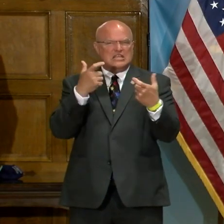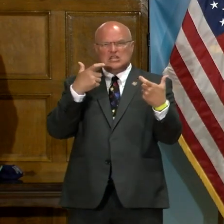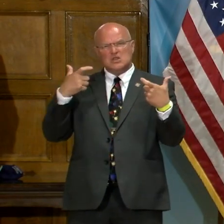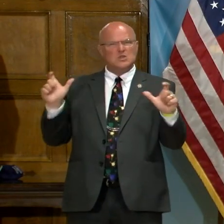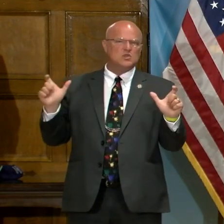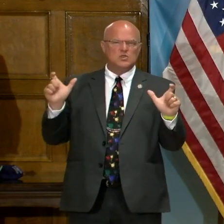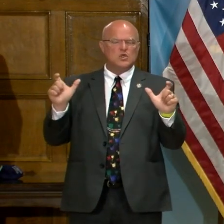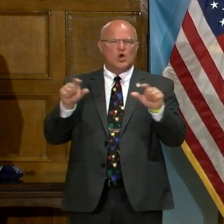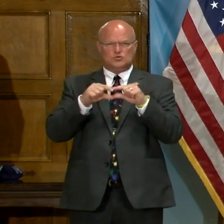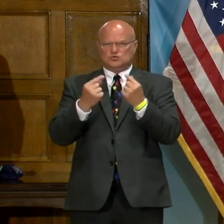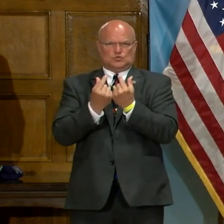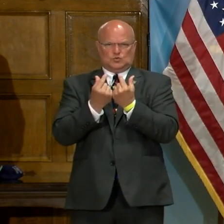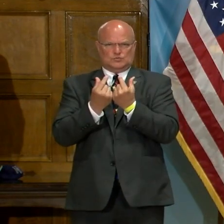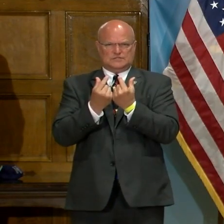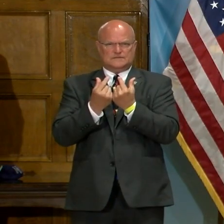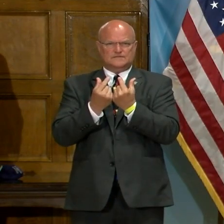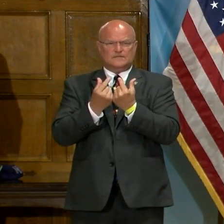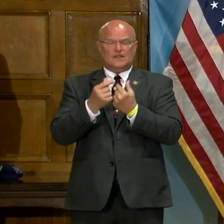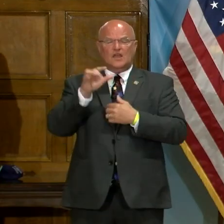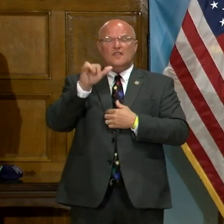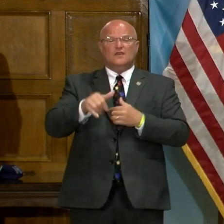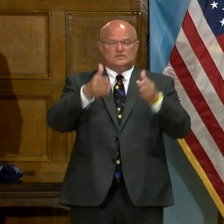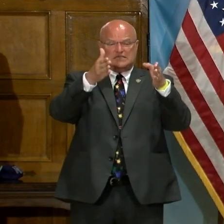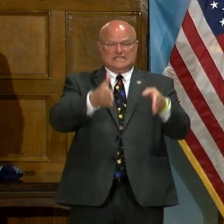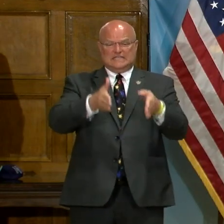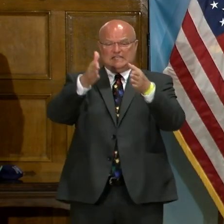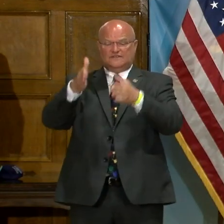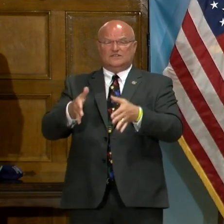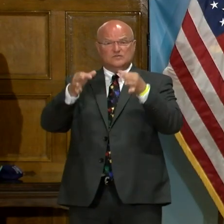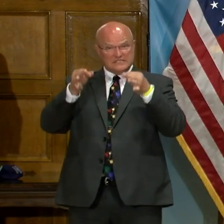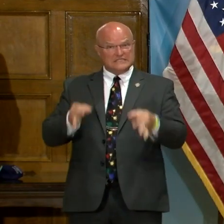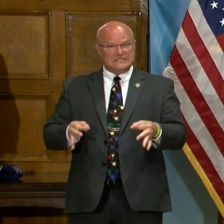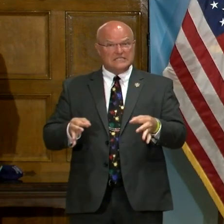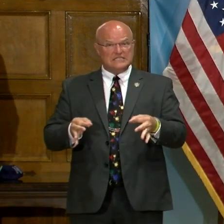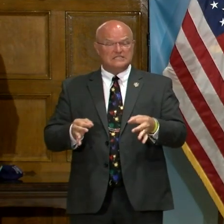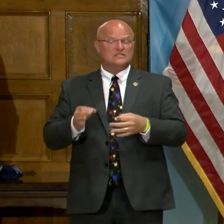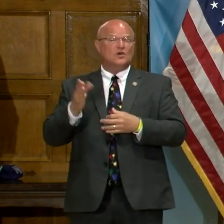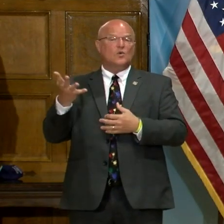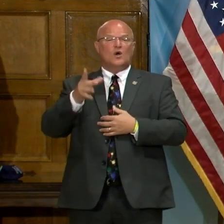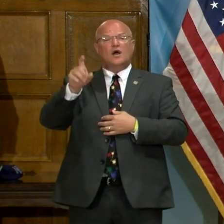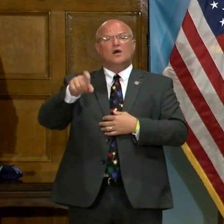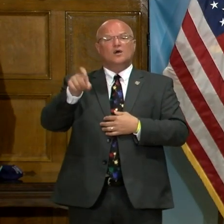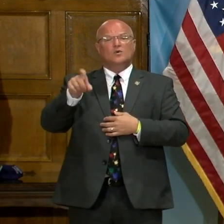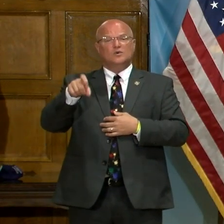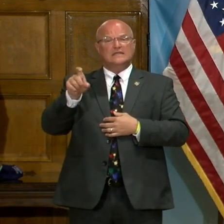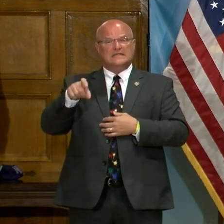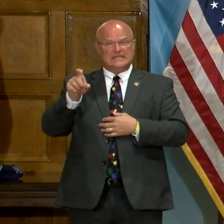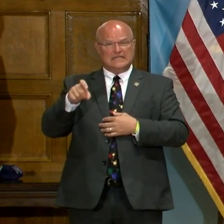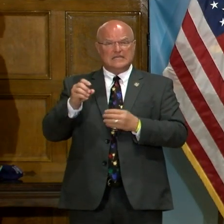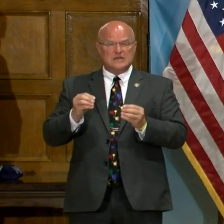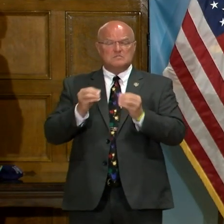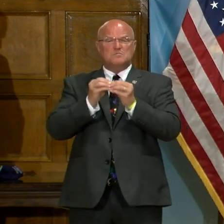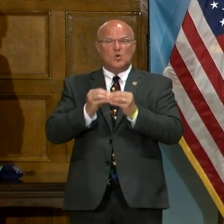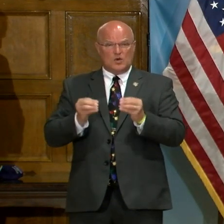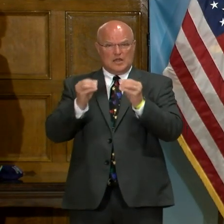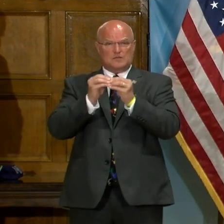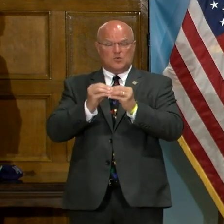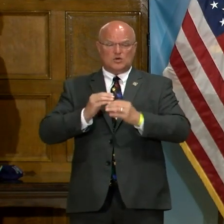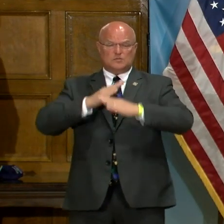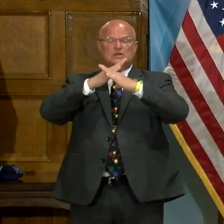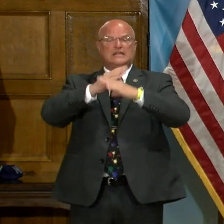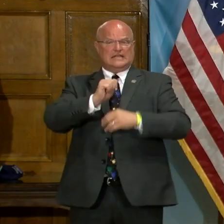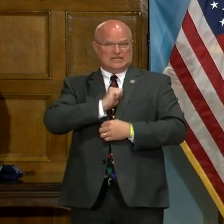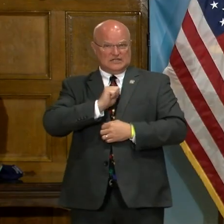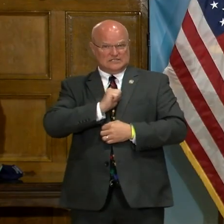large groups. Those individual decisions are going to be what we need more and more to